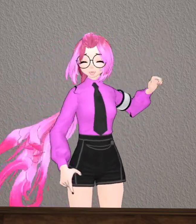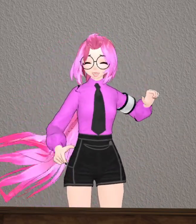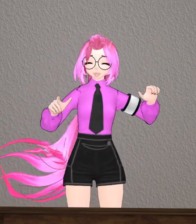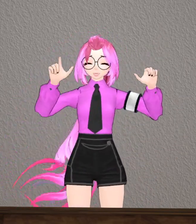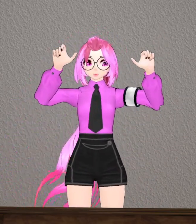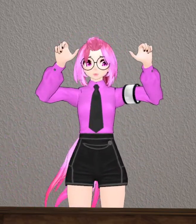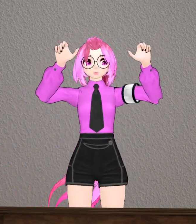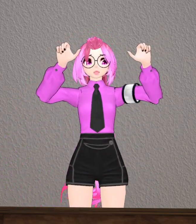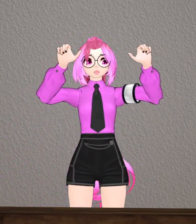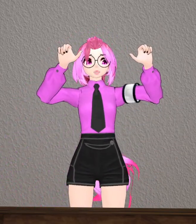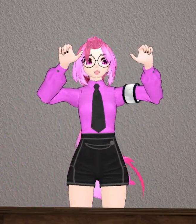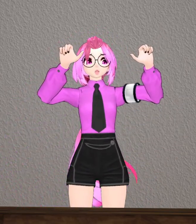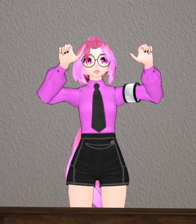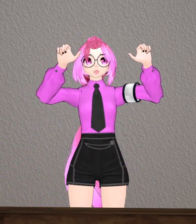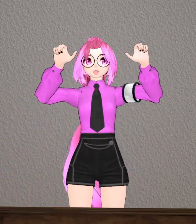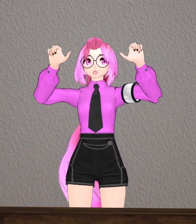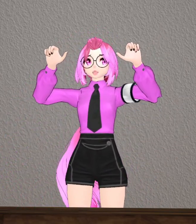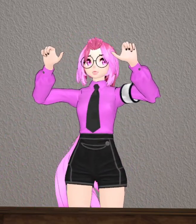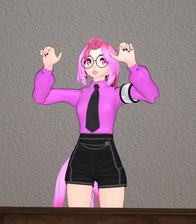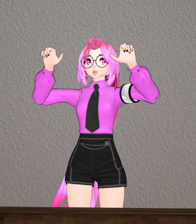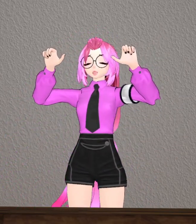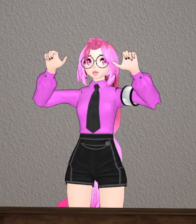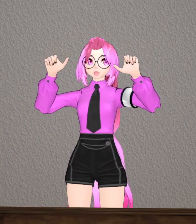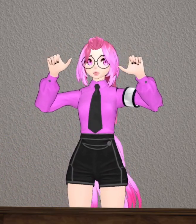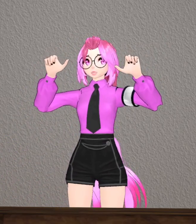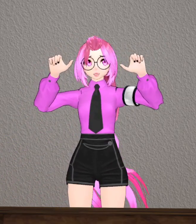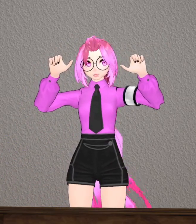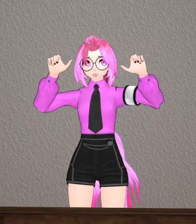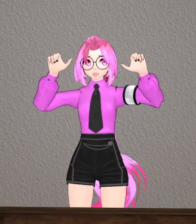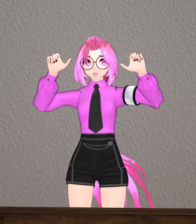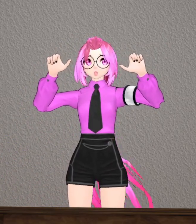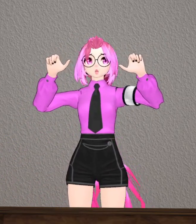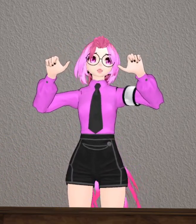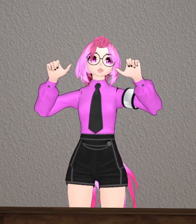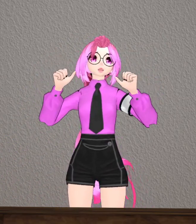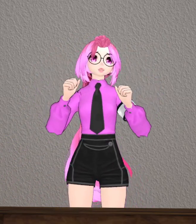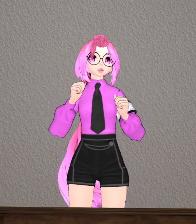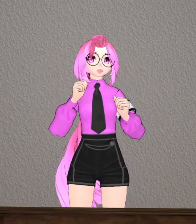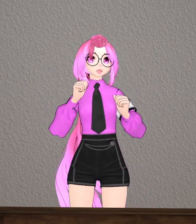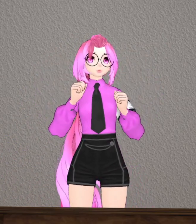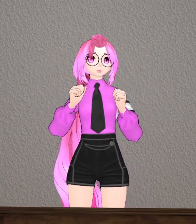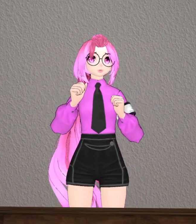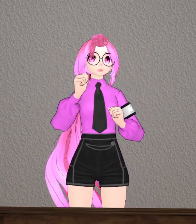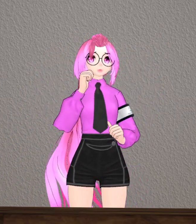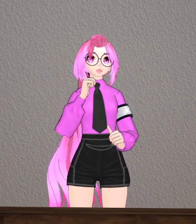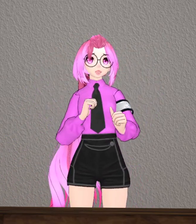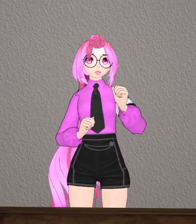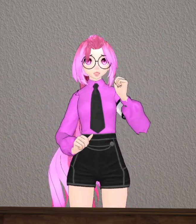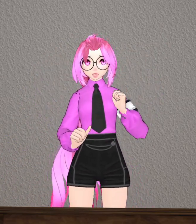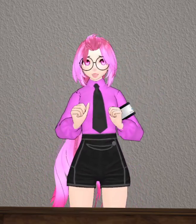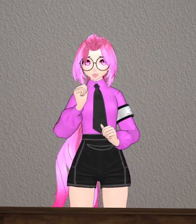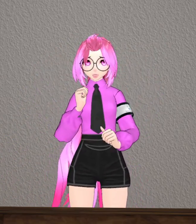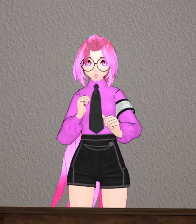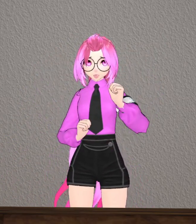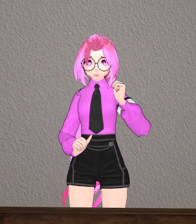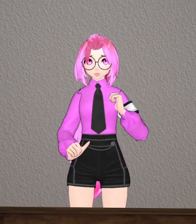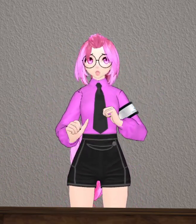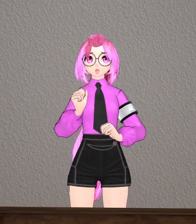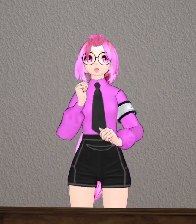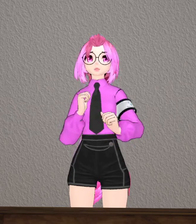Act. You have 2 A hands for the letter act, for the word act, excuse me. And then you're going to go